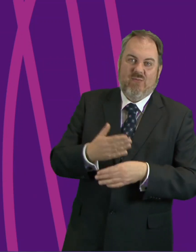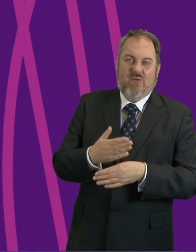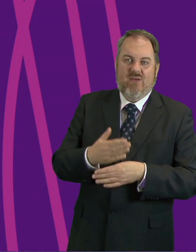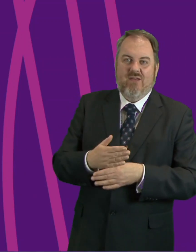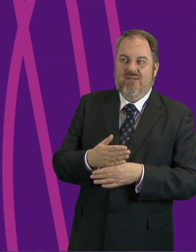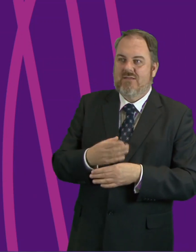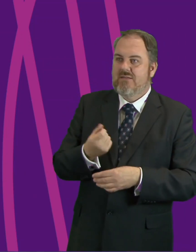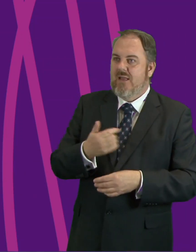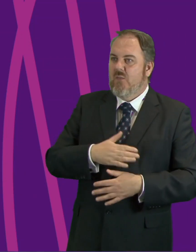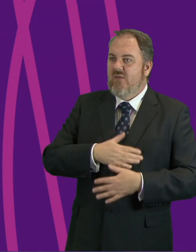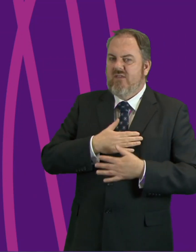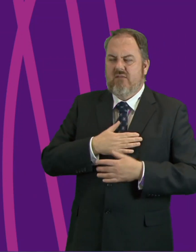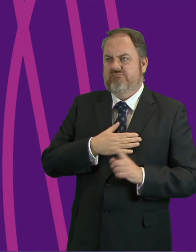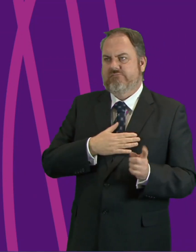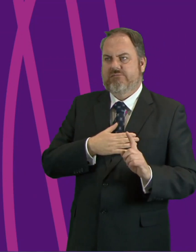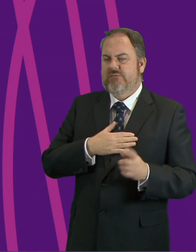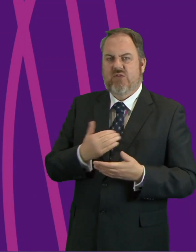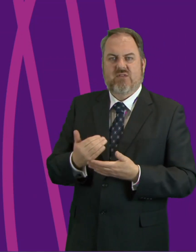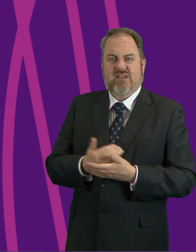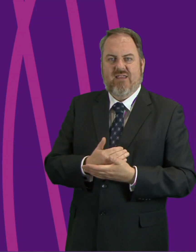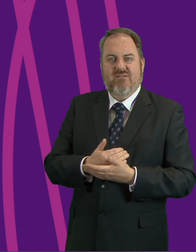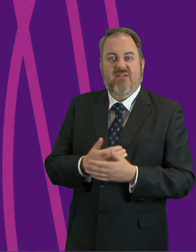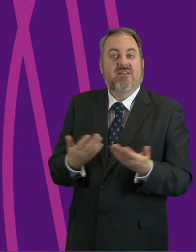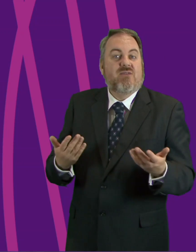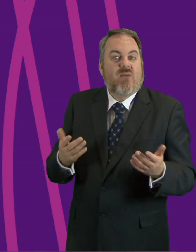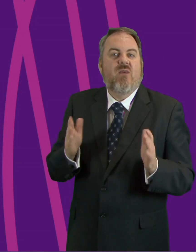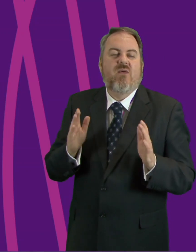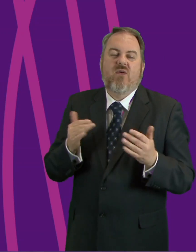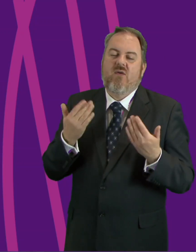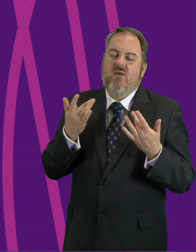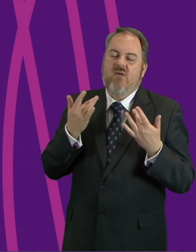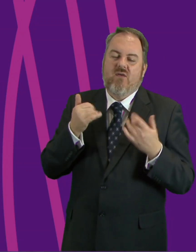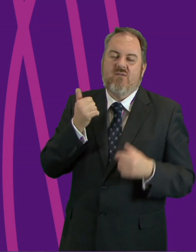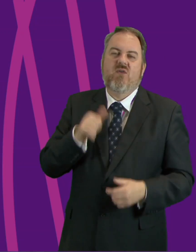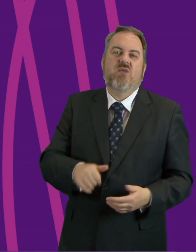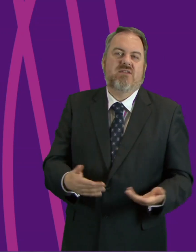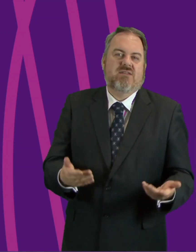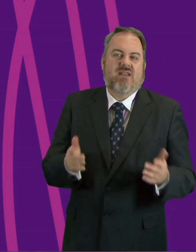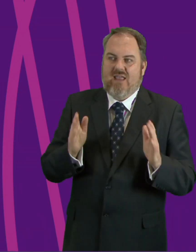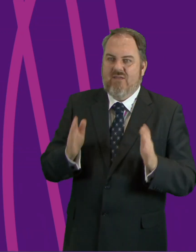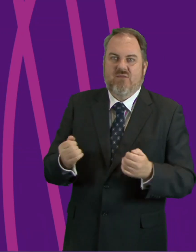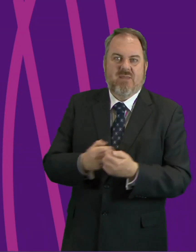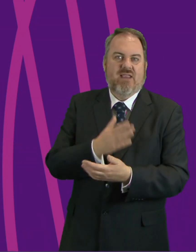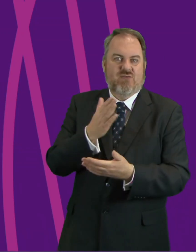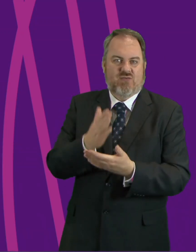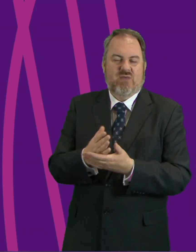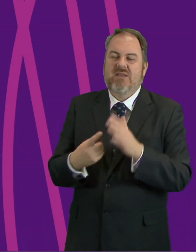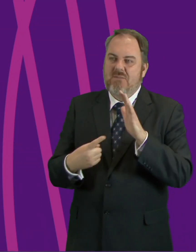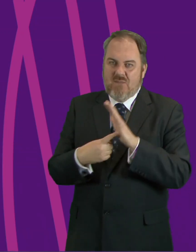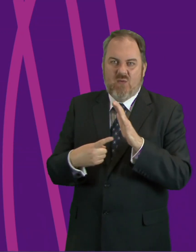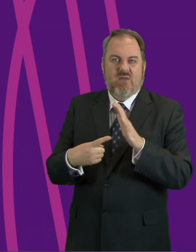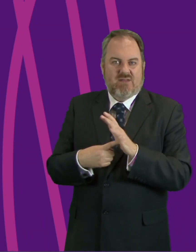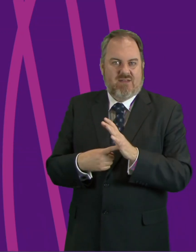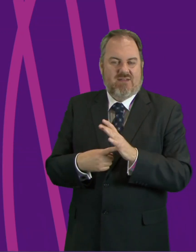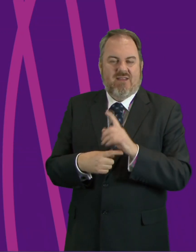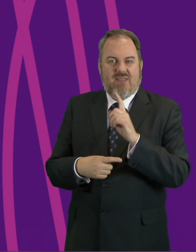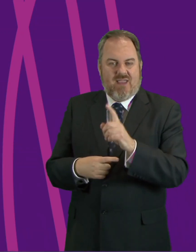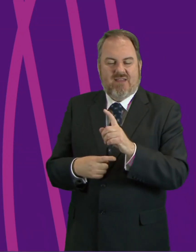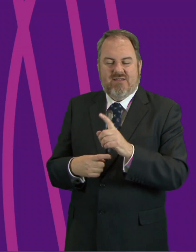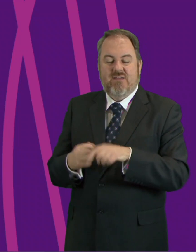So that work to make sure that it is safe to get people back is absolutely critical, and central to